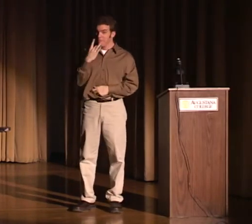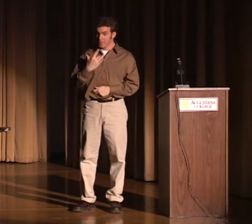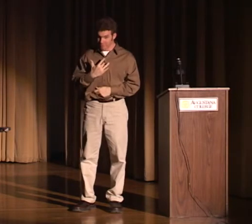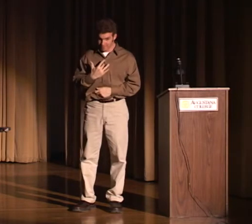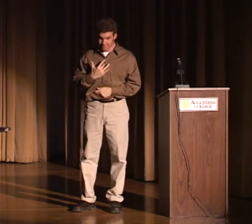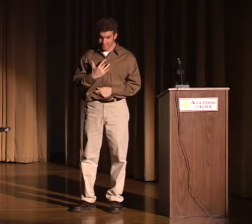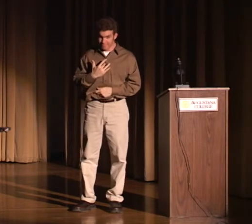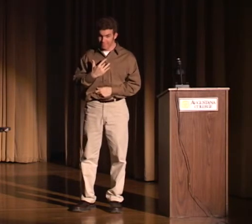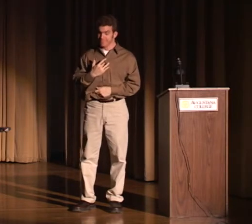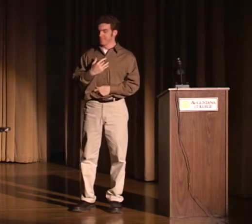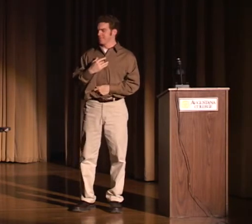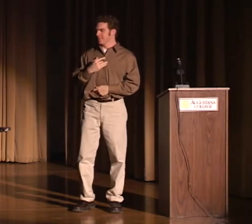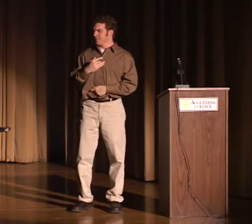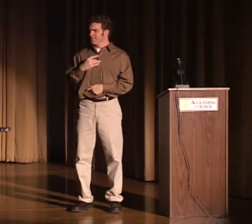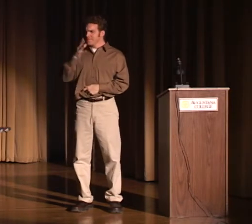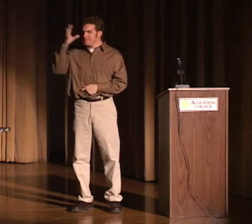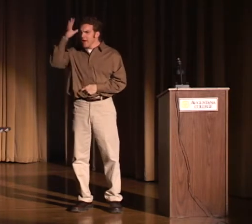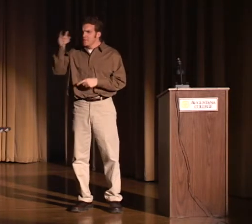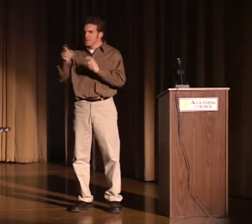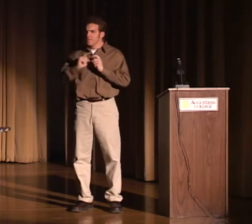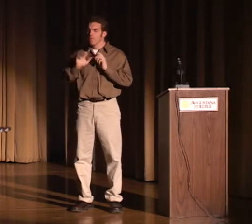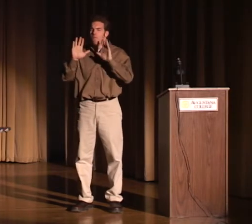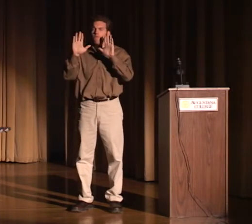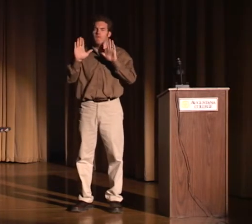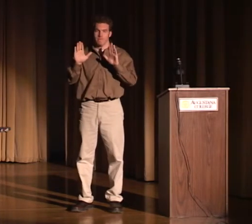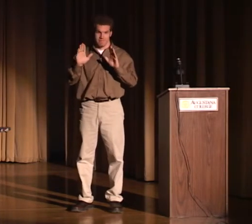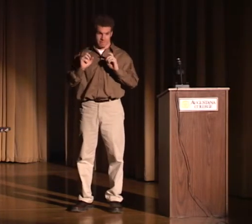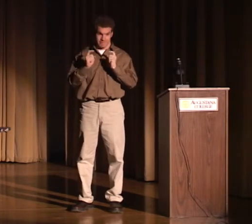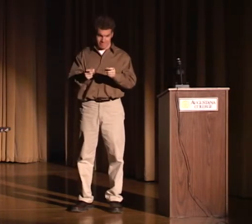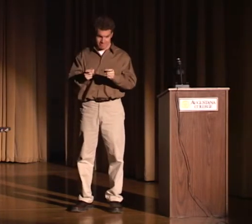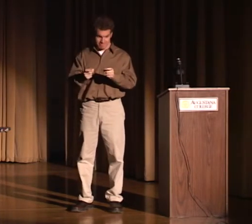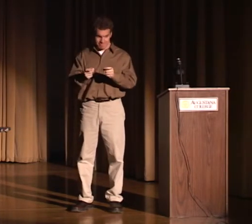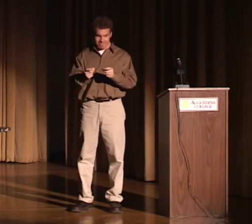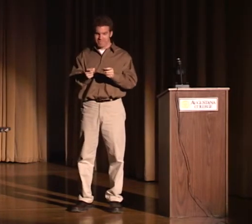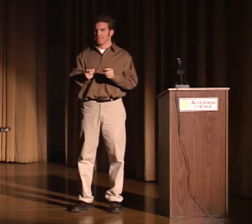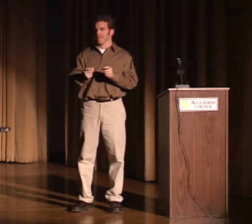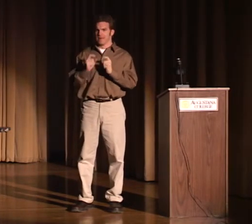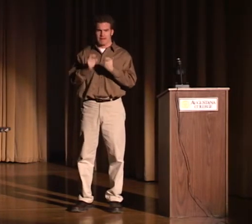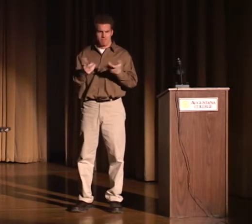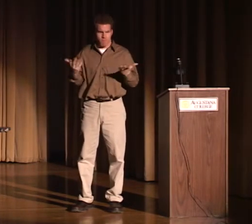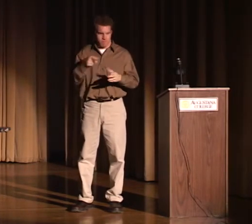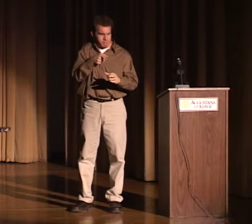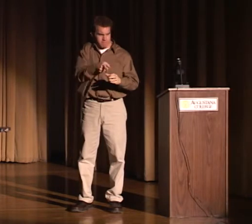On my 7th birthday, my parents gave me a wonderful gift.